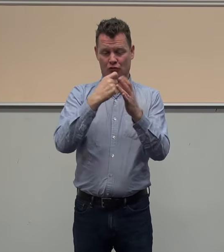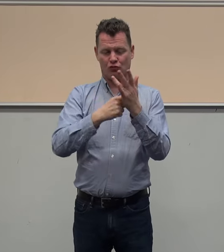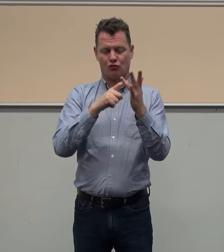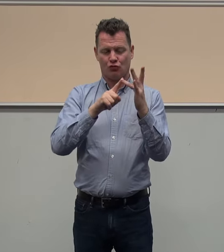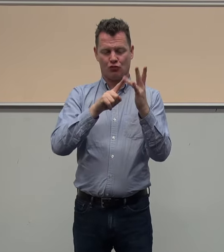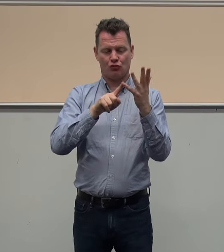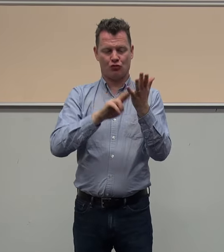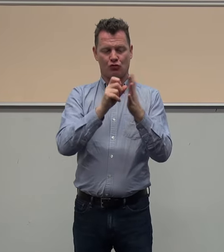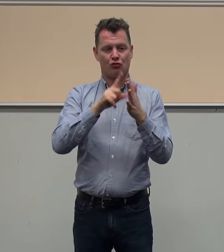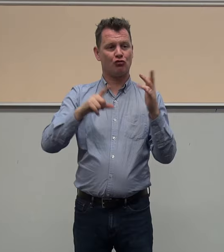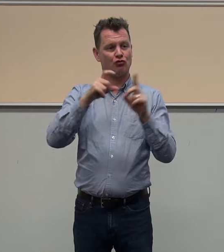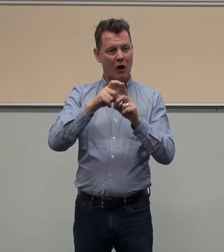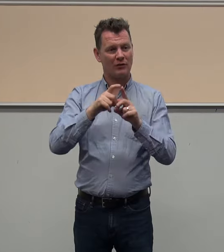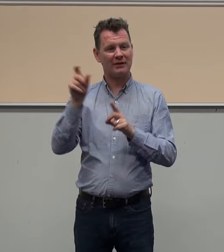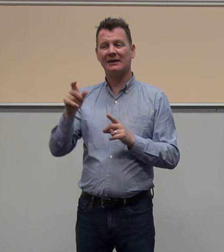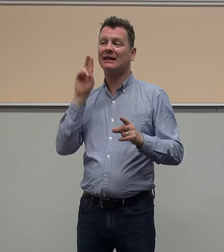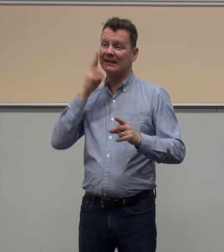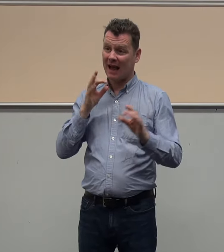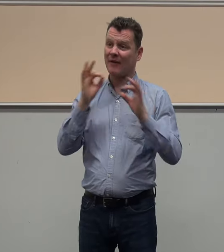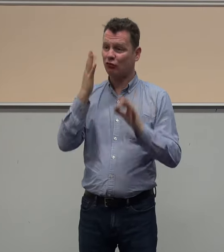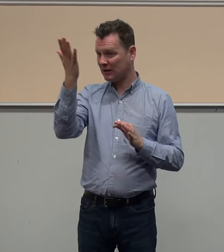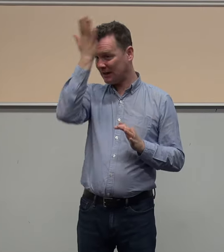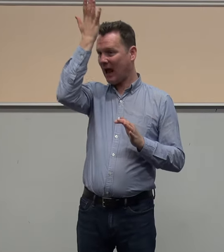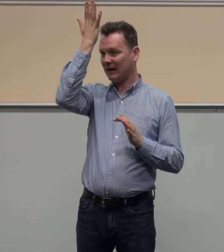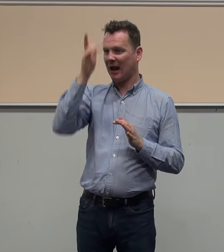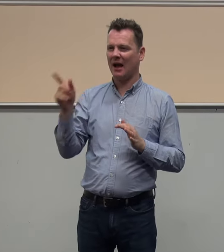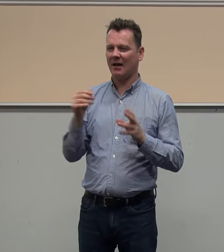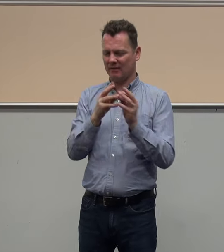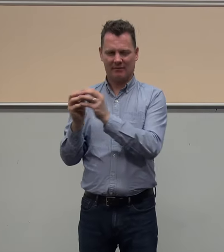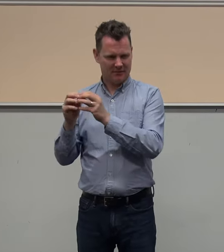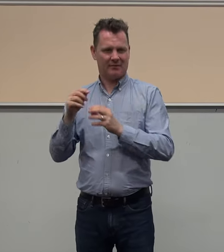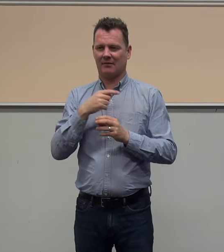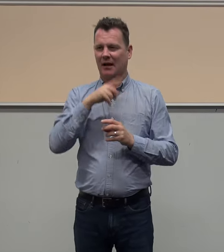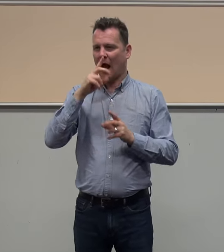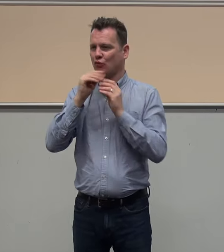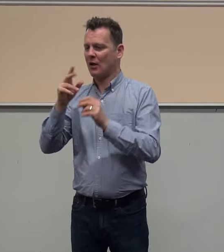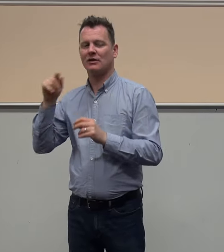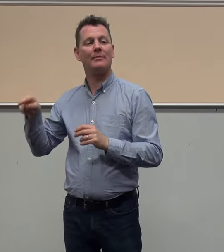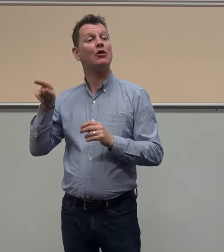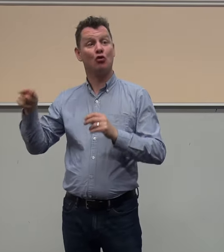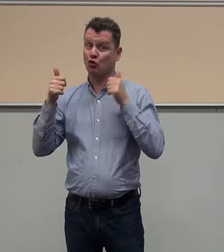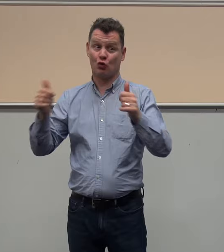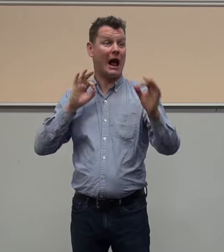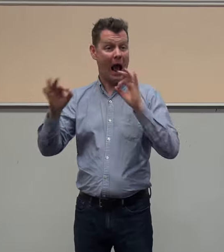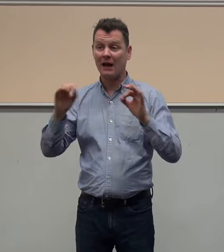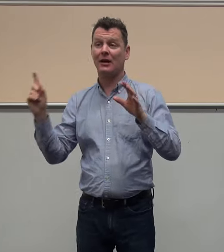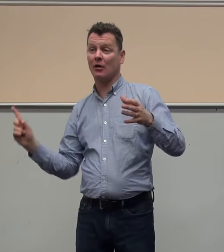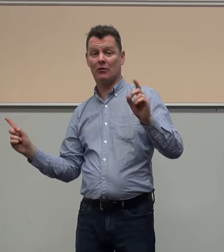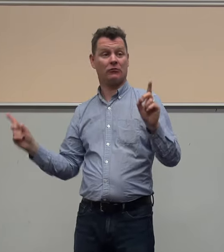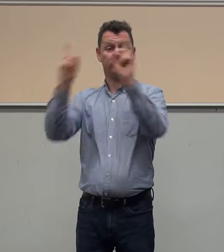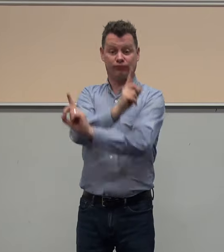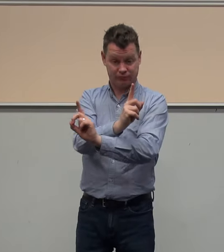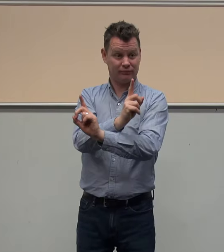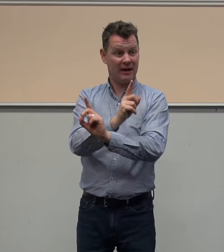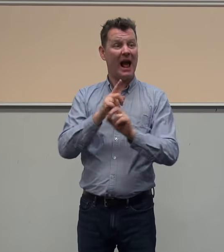Nadaraja, I can't pronounce her surname, who's a very good deaf actor, played that character. And there was an interpreter who